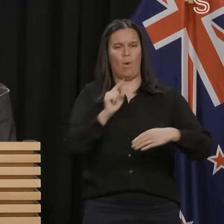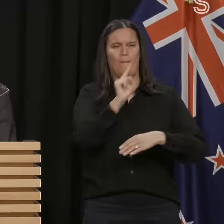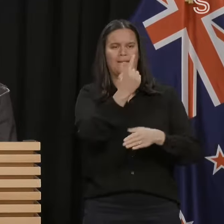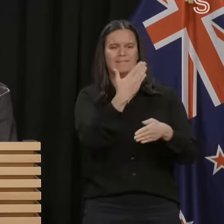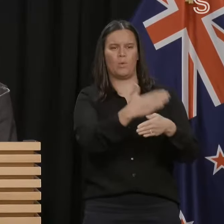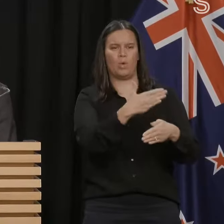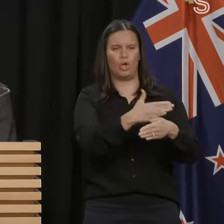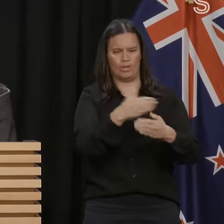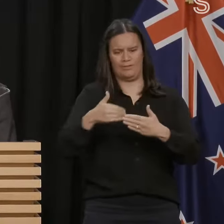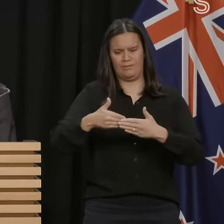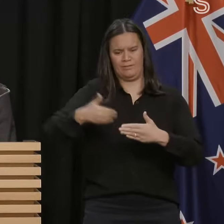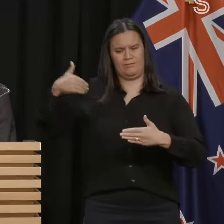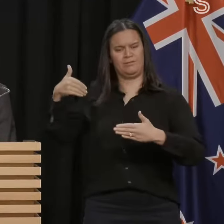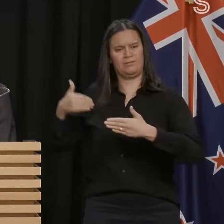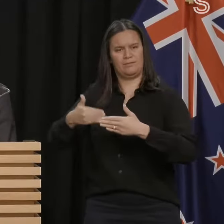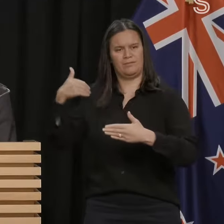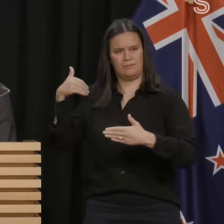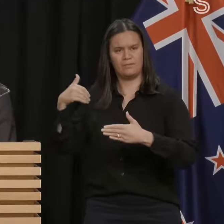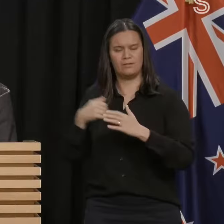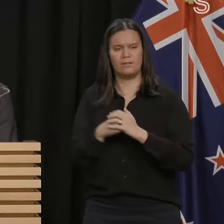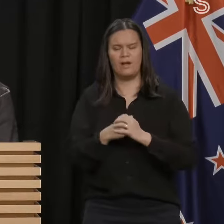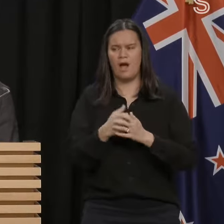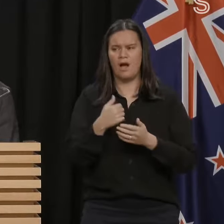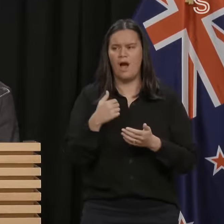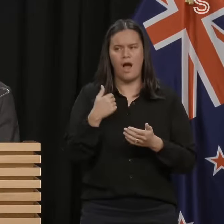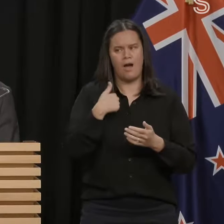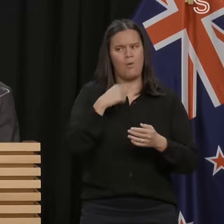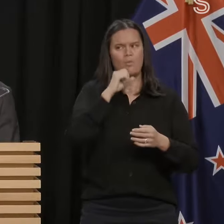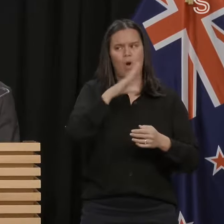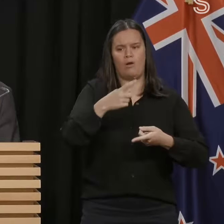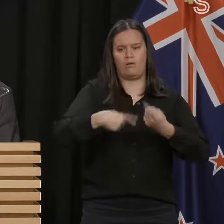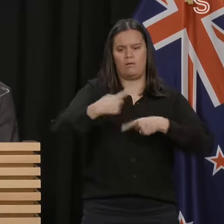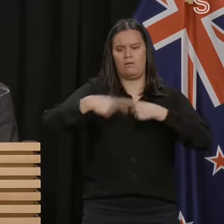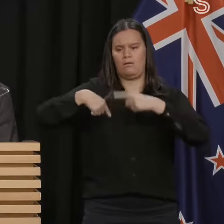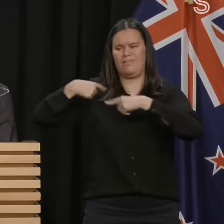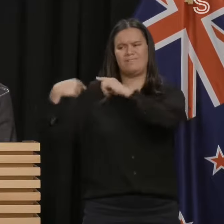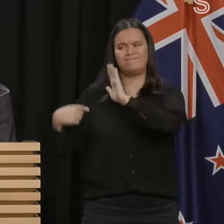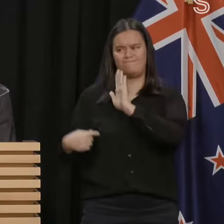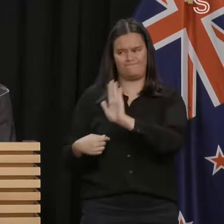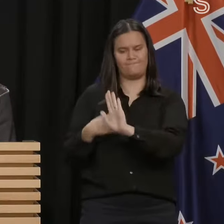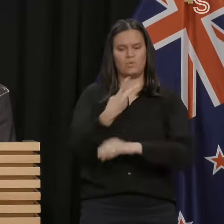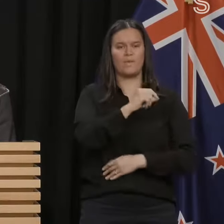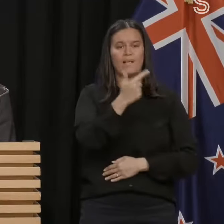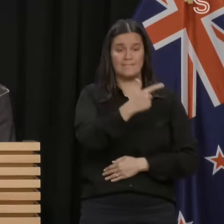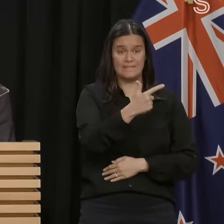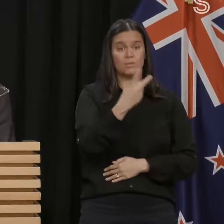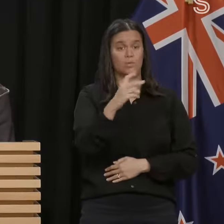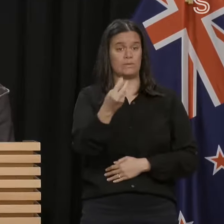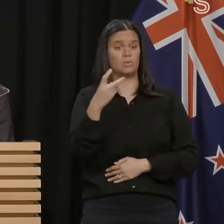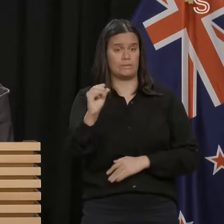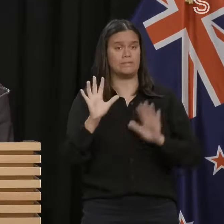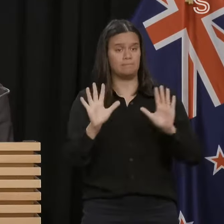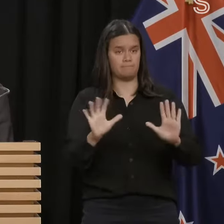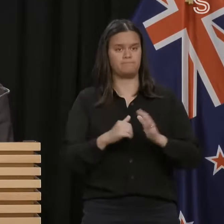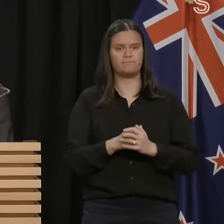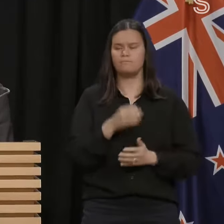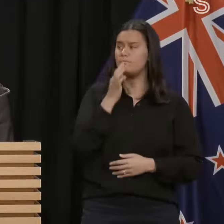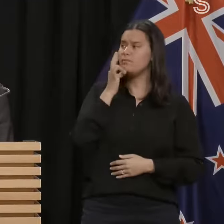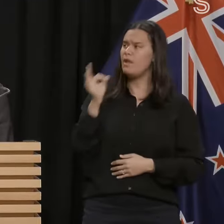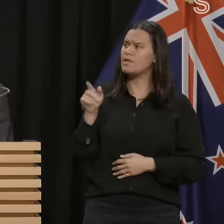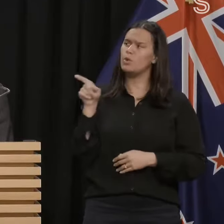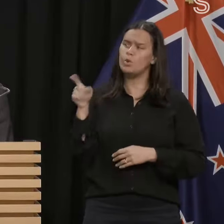people who were actually ministers in the government at that point, and I'm not going all the way back to look at that either. Why specifically are you only looking at his